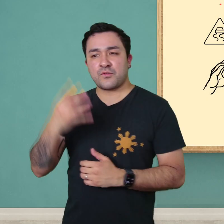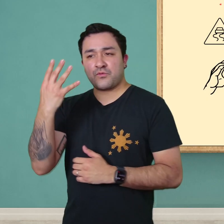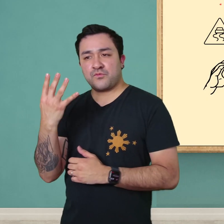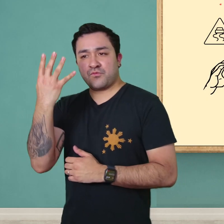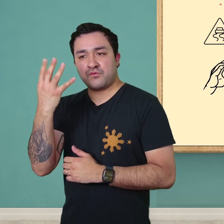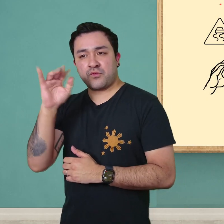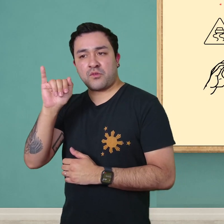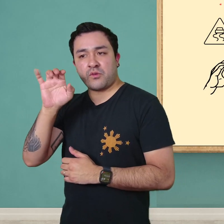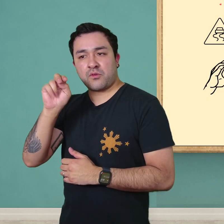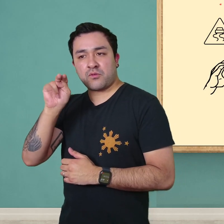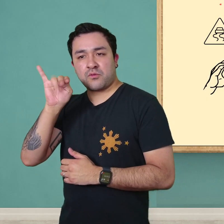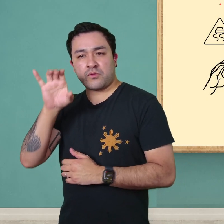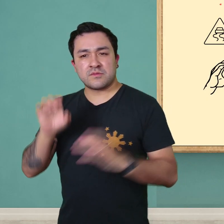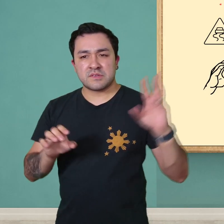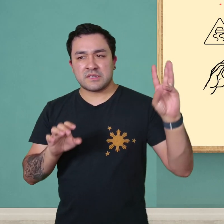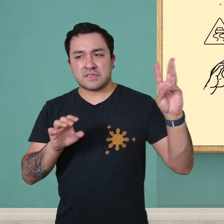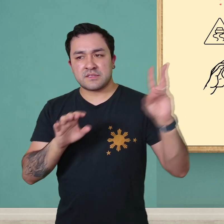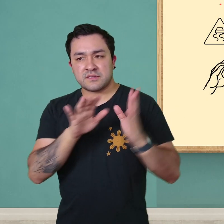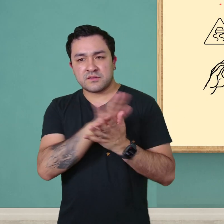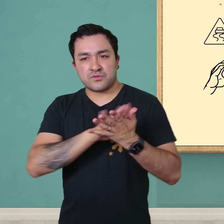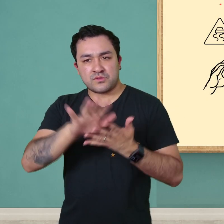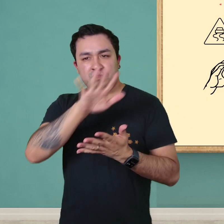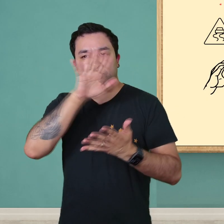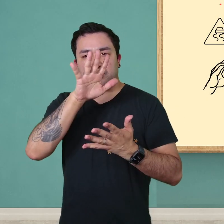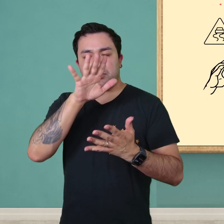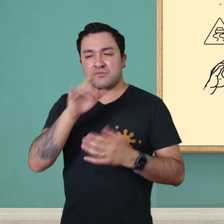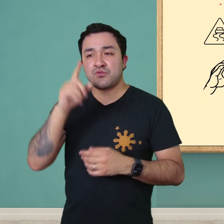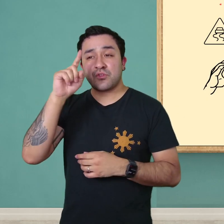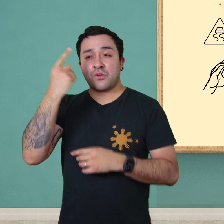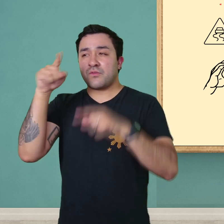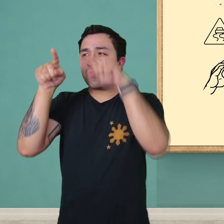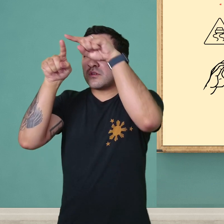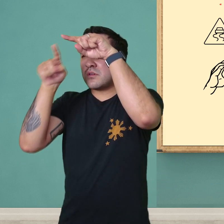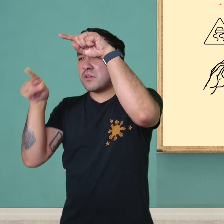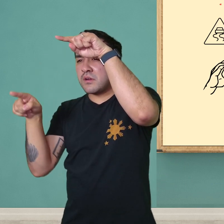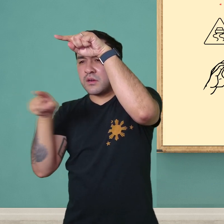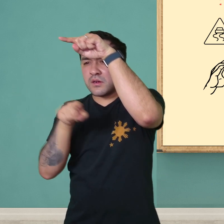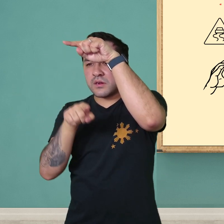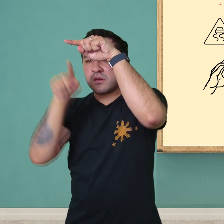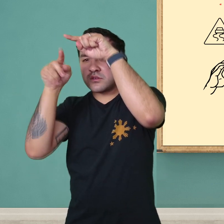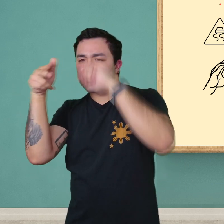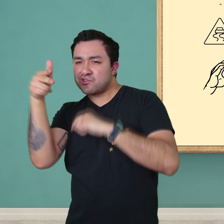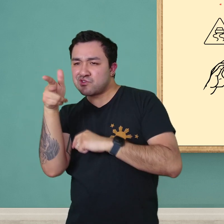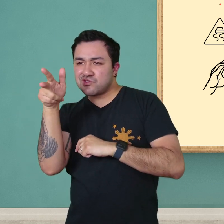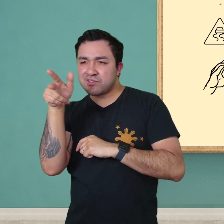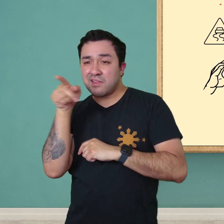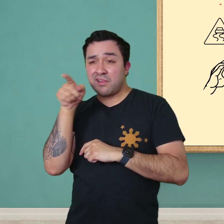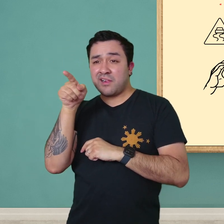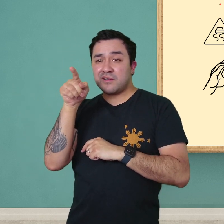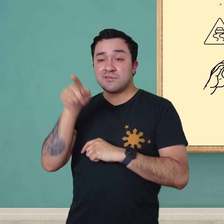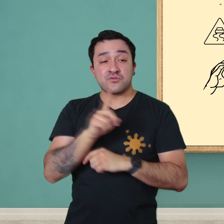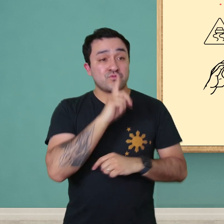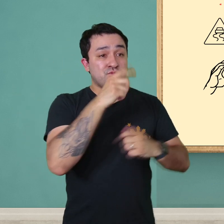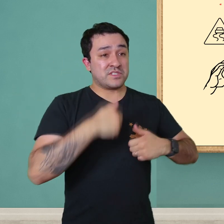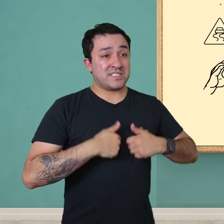So the four iconic signs in this cluster are these. The first sign is a warning about how your car may swerve on this